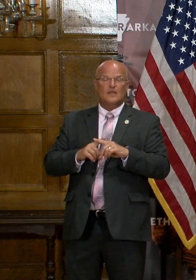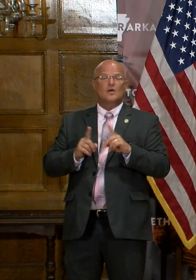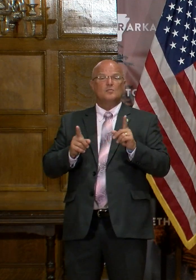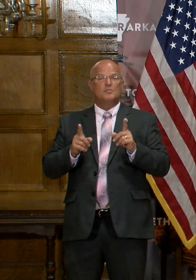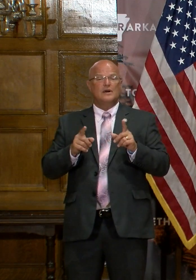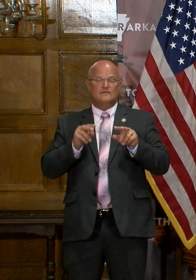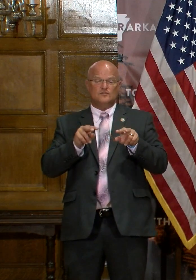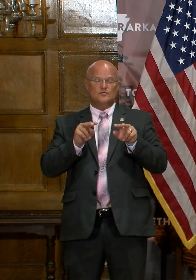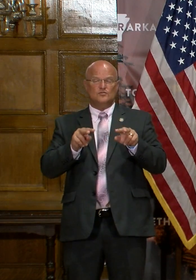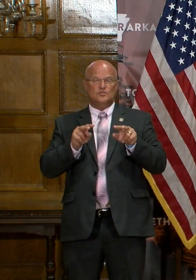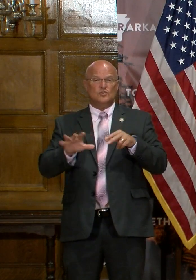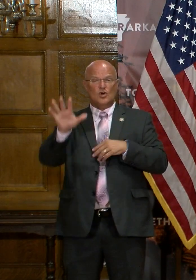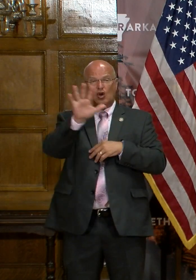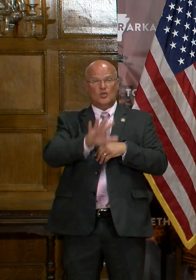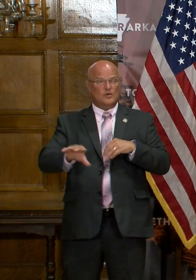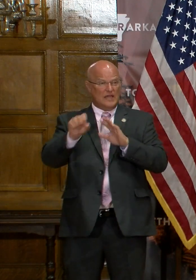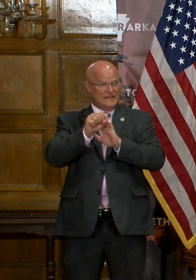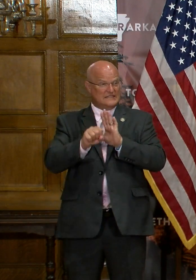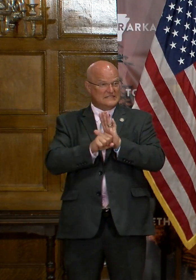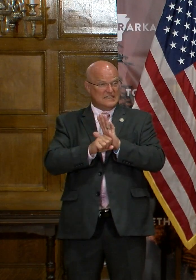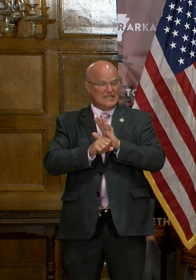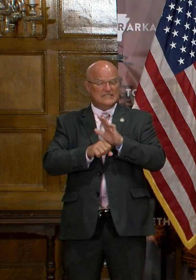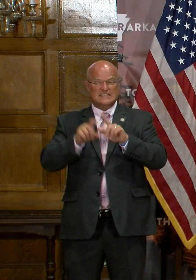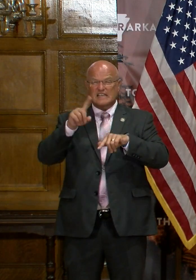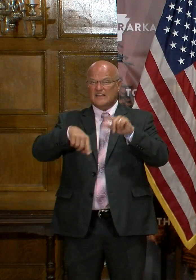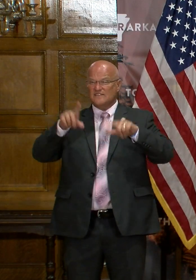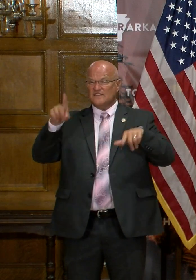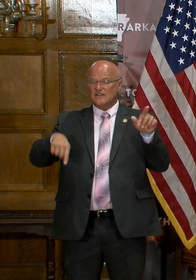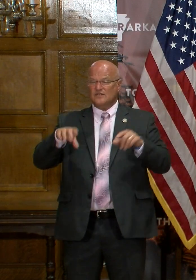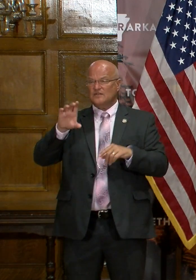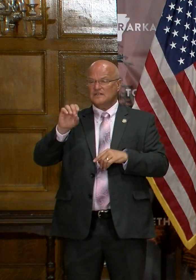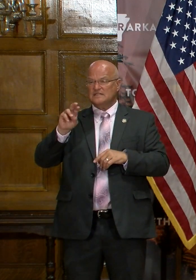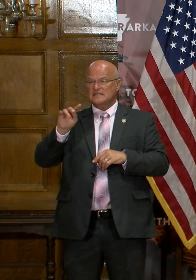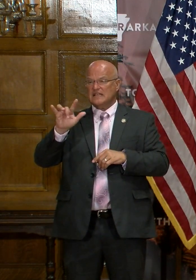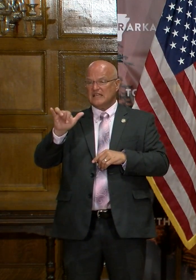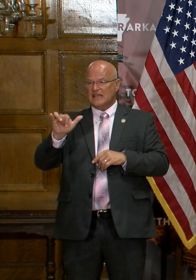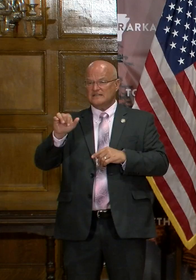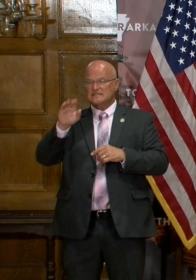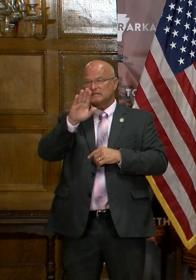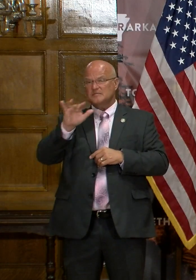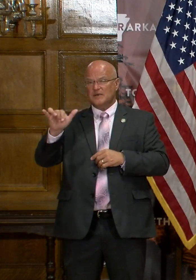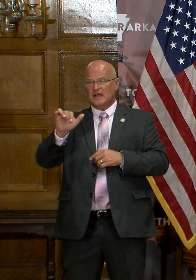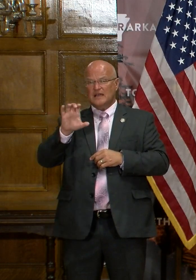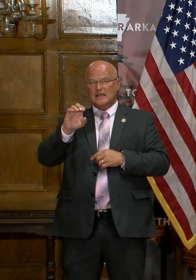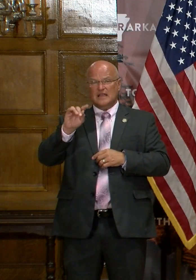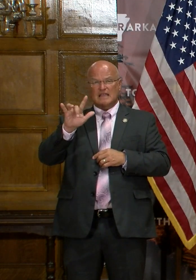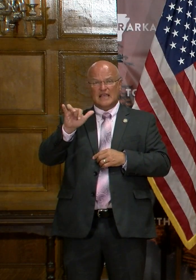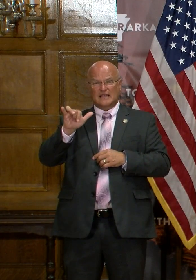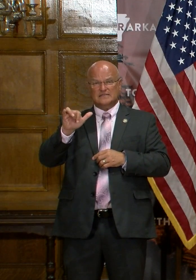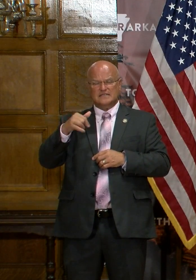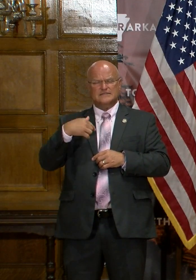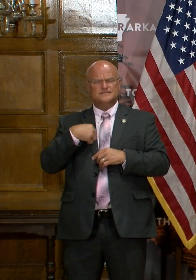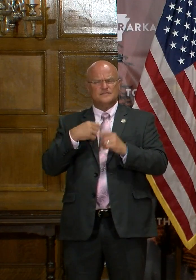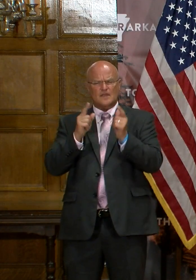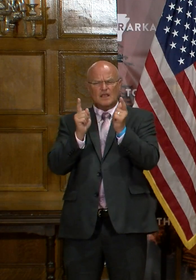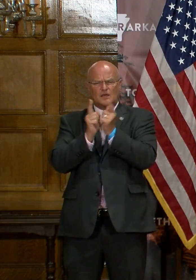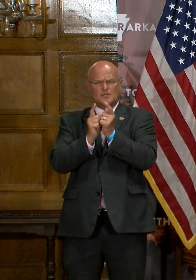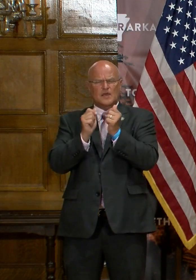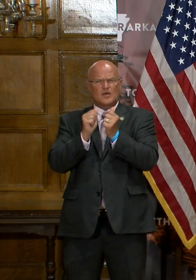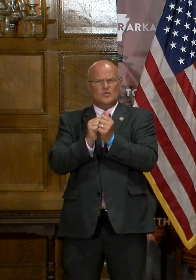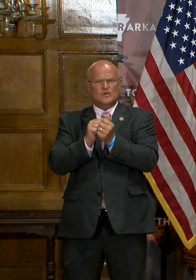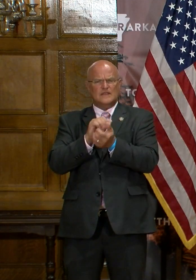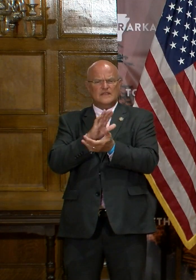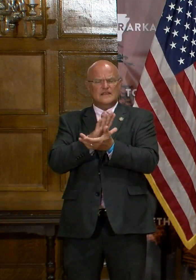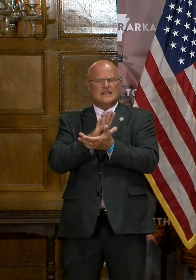But if you look across the state, it varies county by county, and I met with the Academy